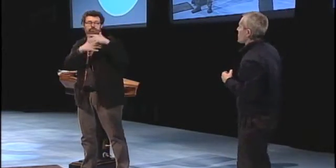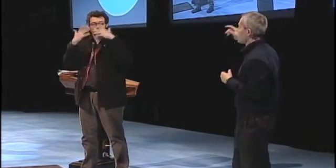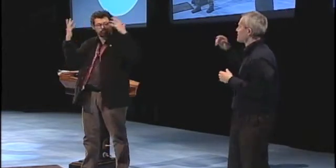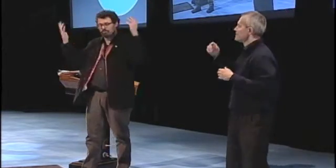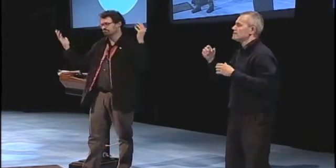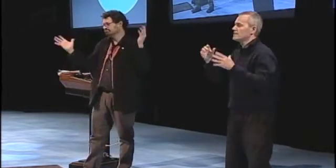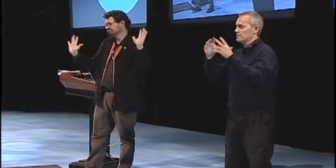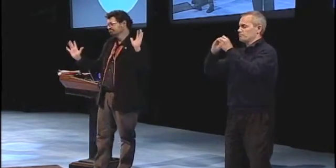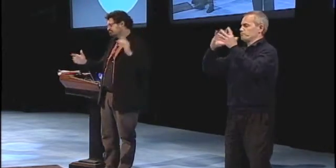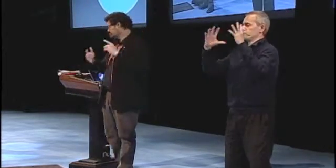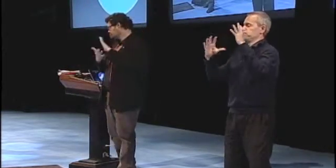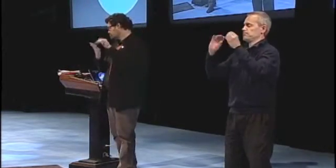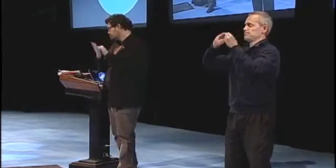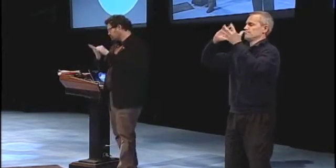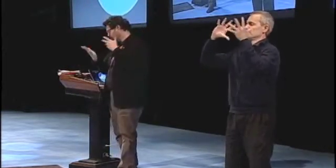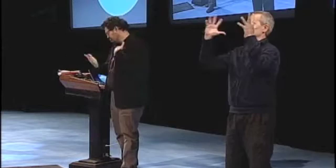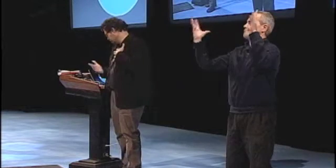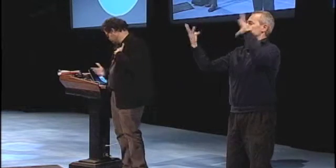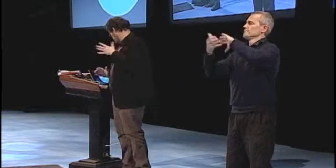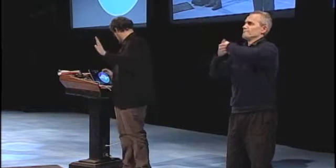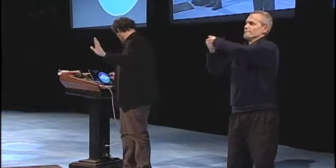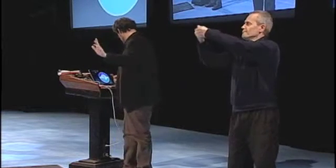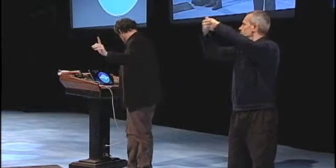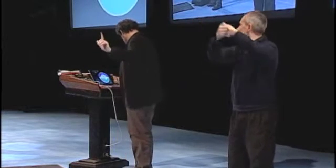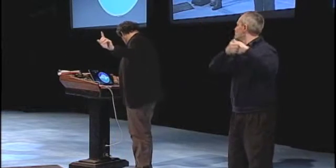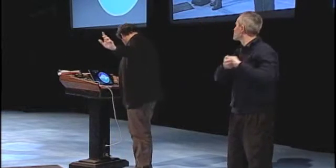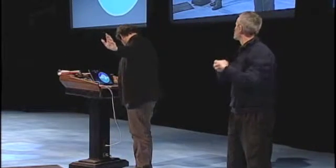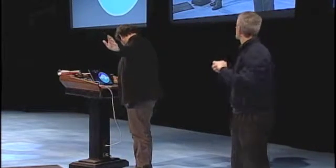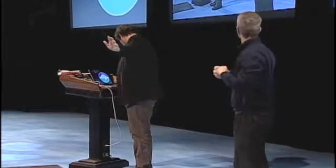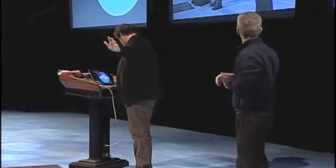of so much, so many concepts and ideas.